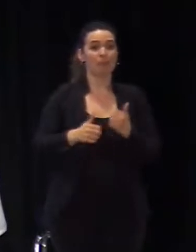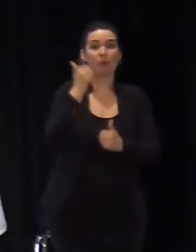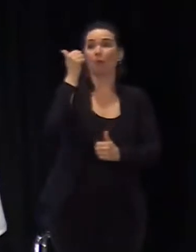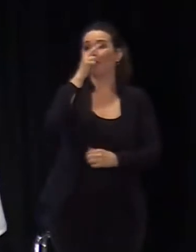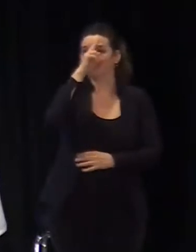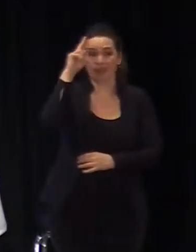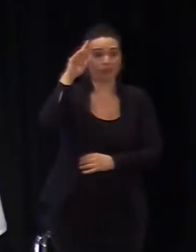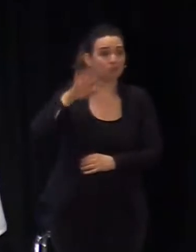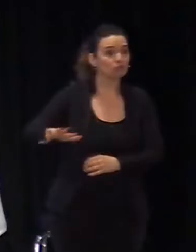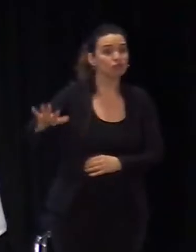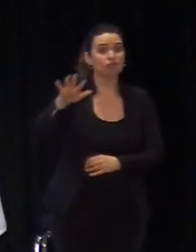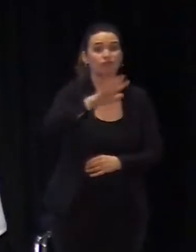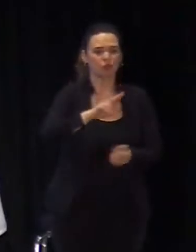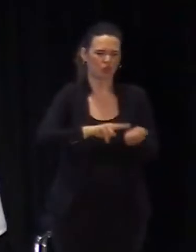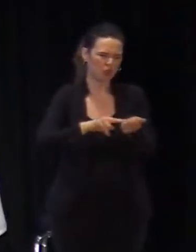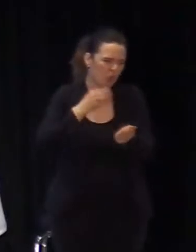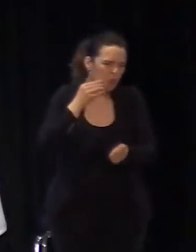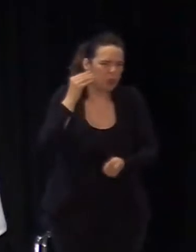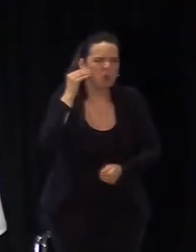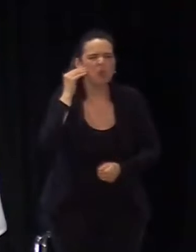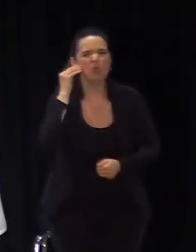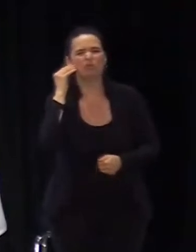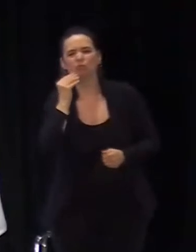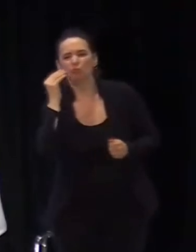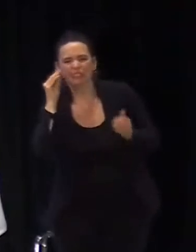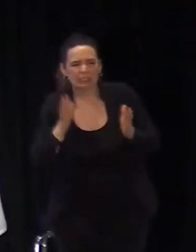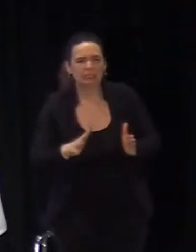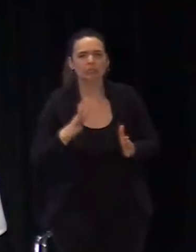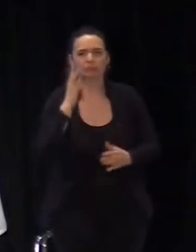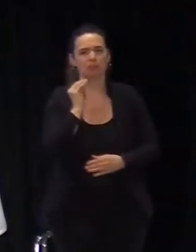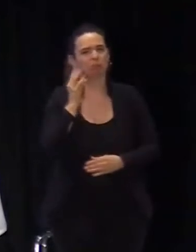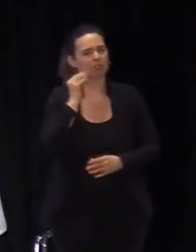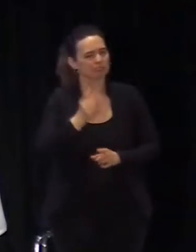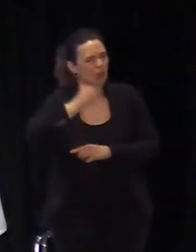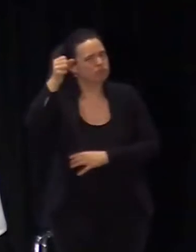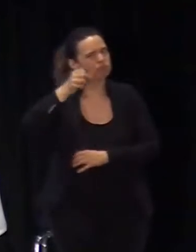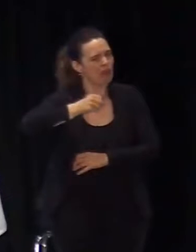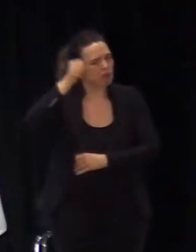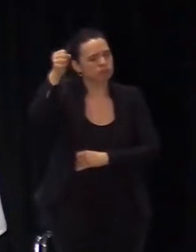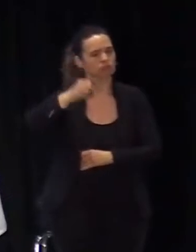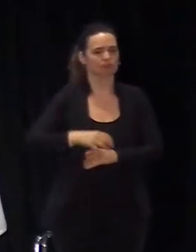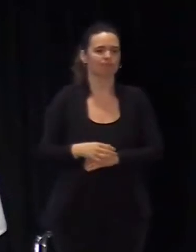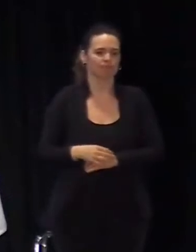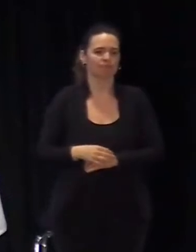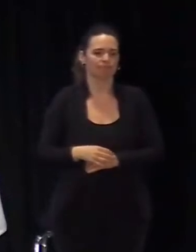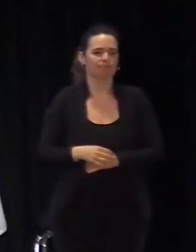at the vaccine, we have now administered 17,585 first doses so far,